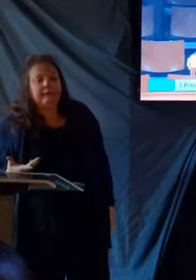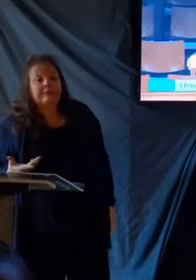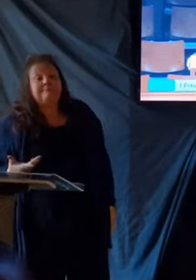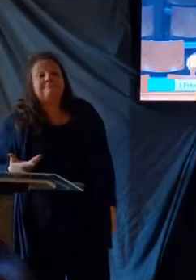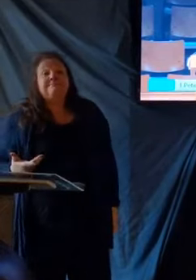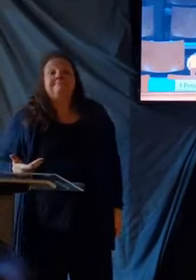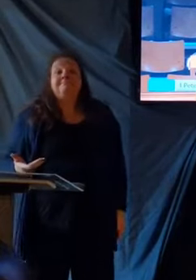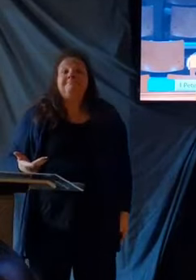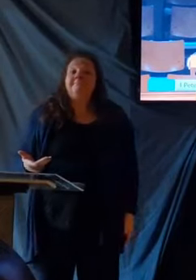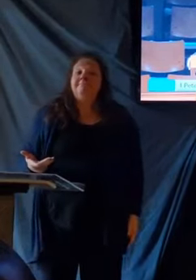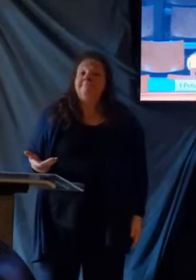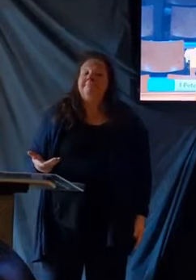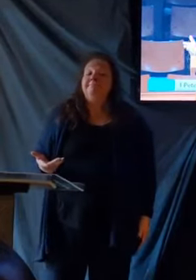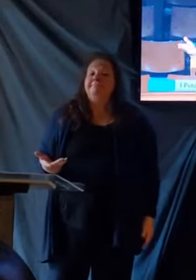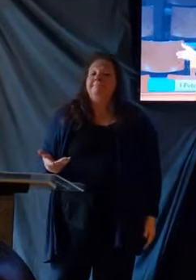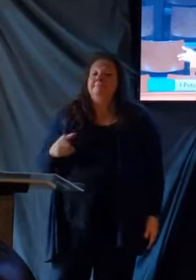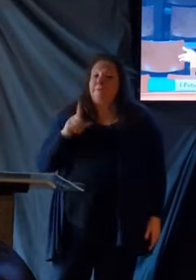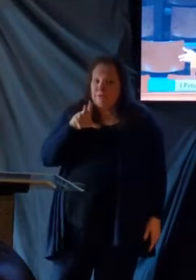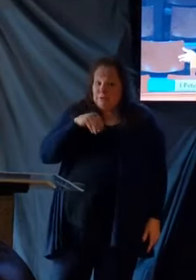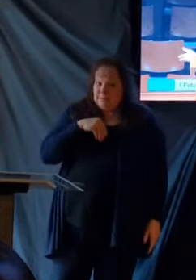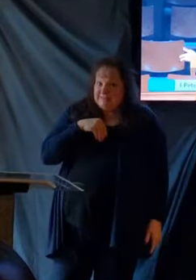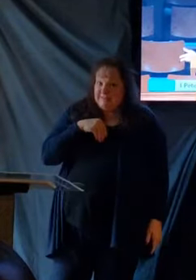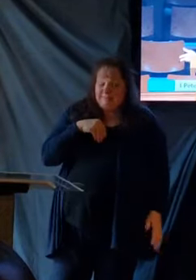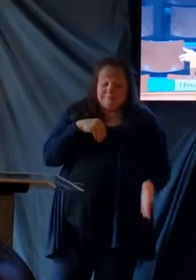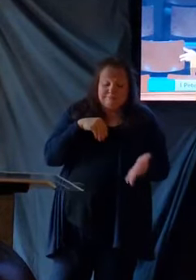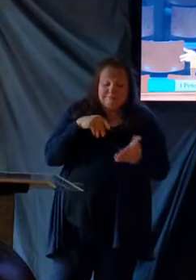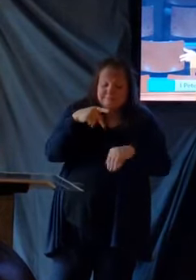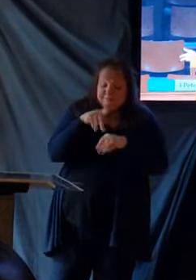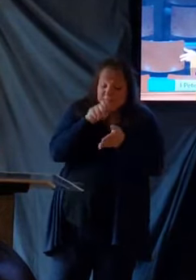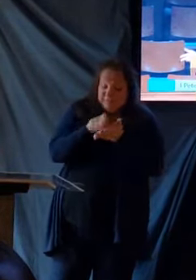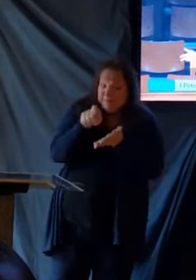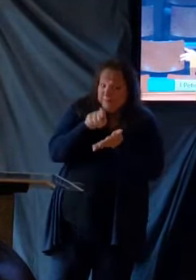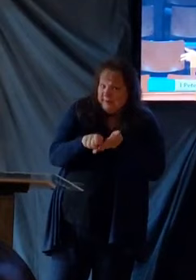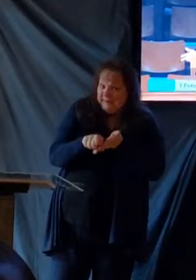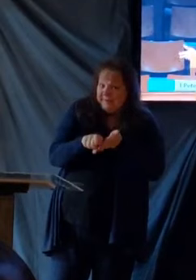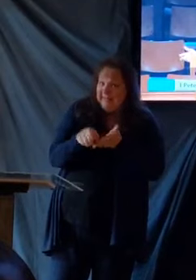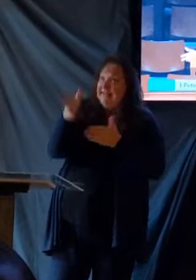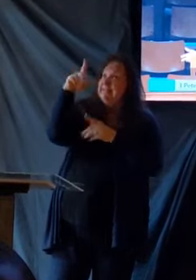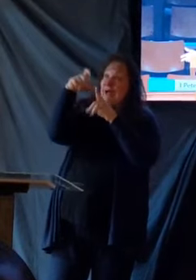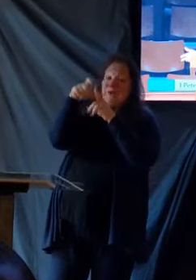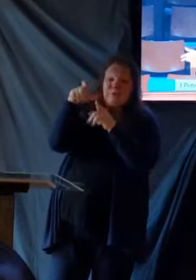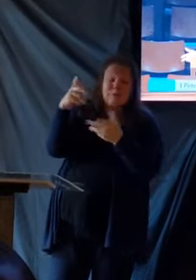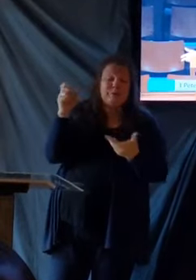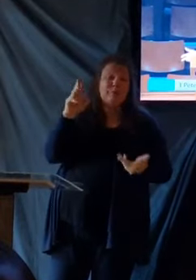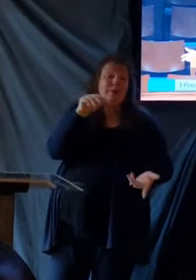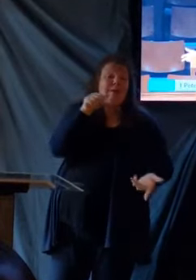Well, do you accept the writing of Peter here as the word of God or not?